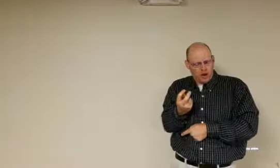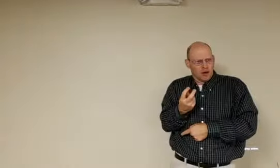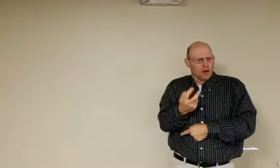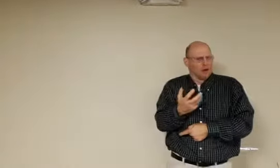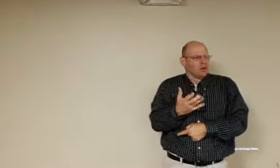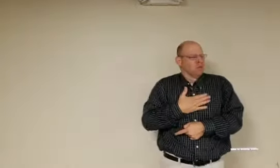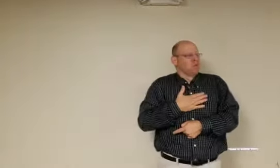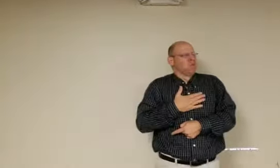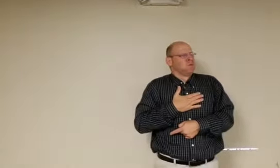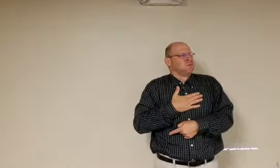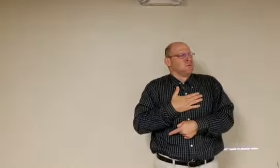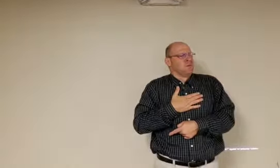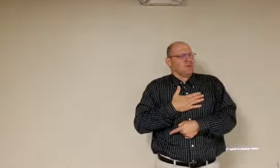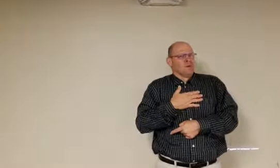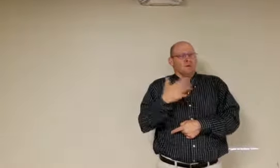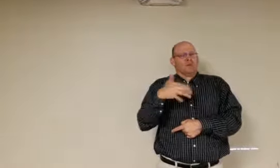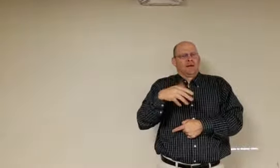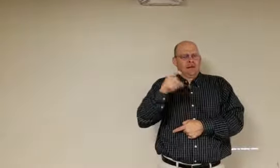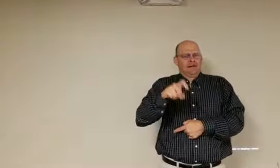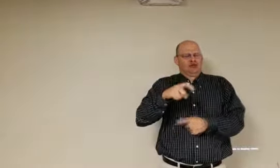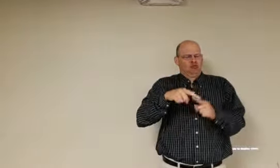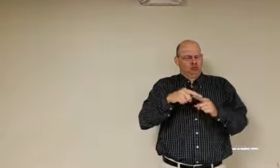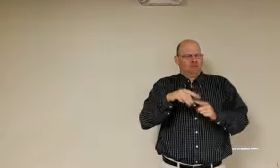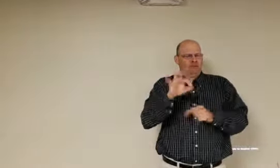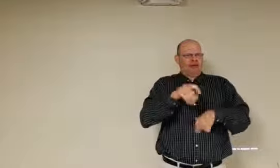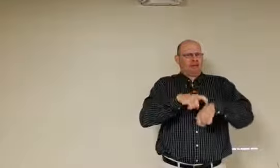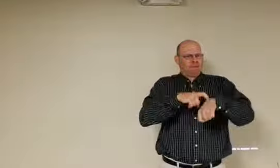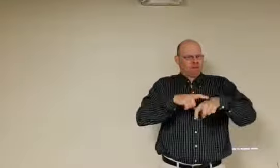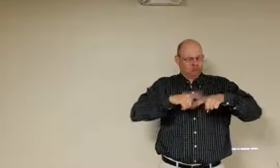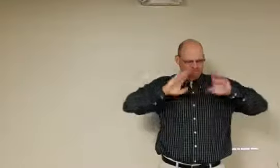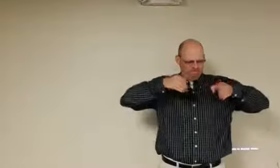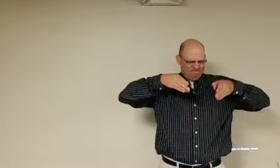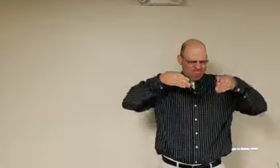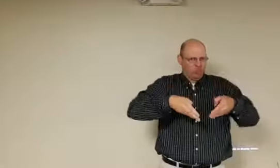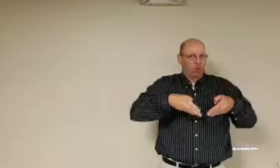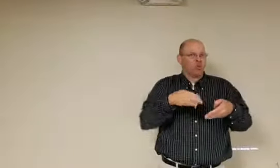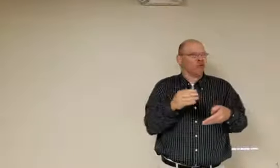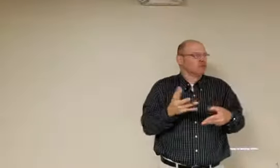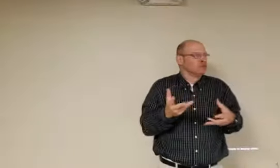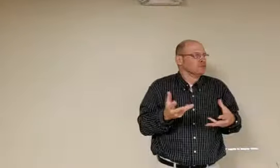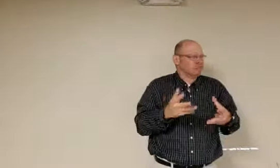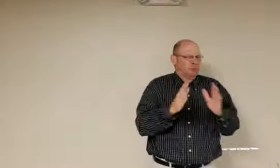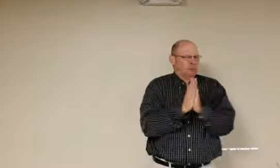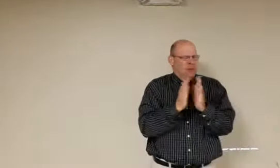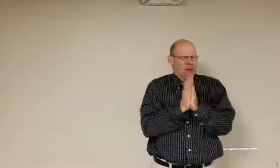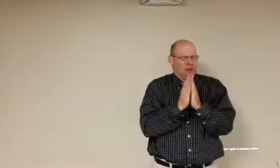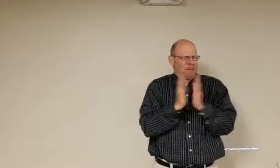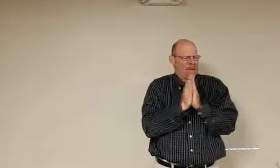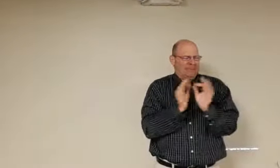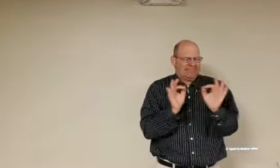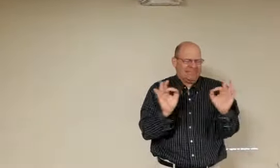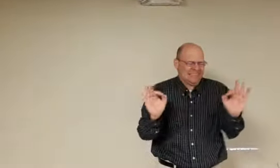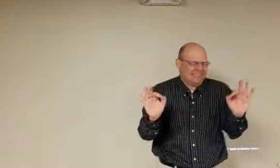So when I read what Irvin Baxter wrote, I was like, it touched my heart. I thought, oh my, I've got to pray. I've got to